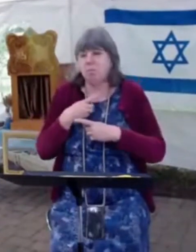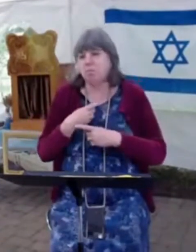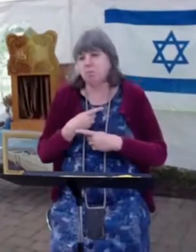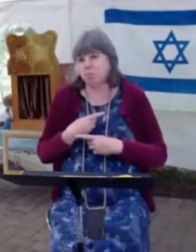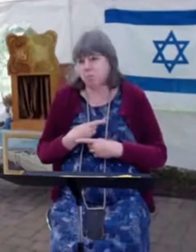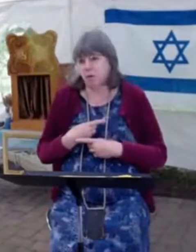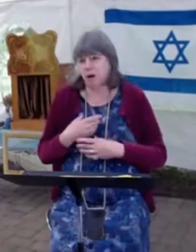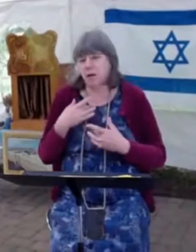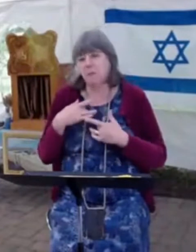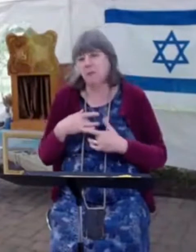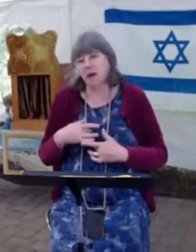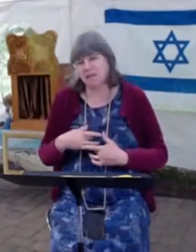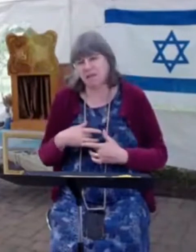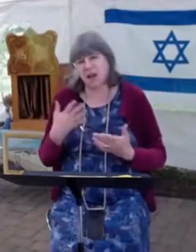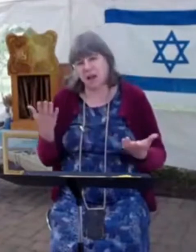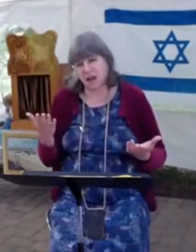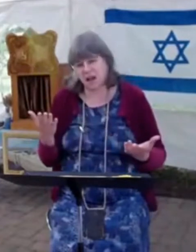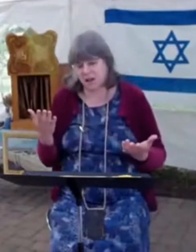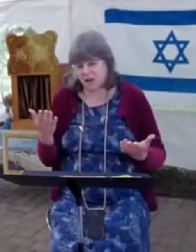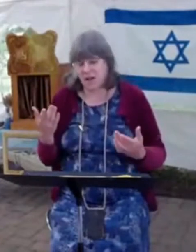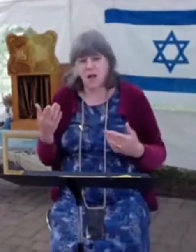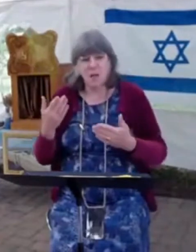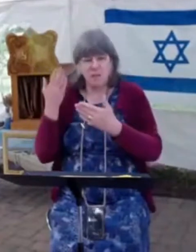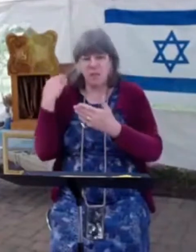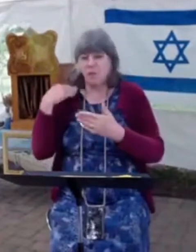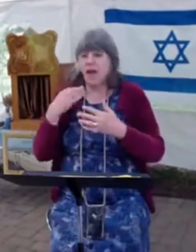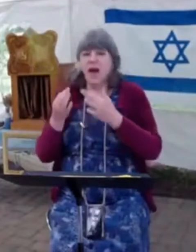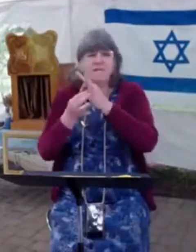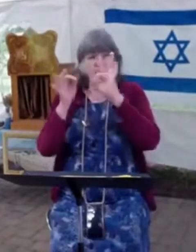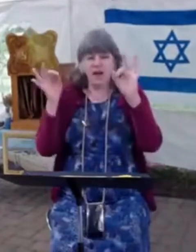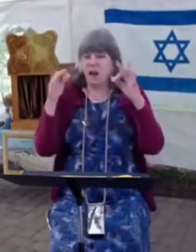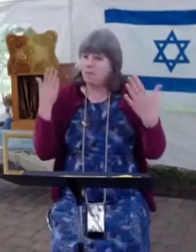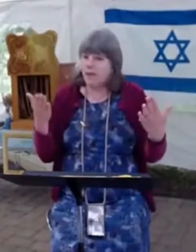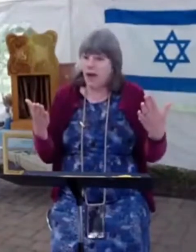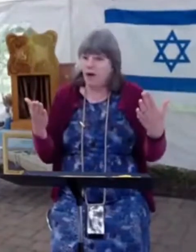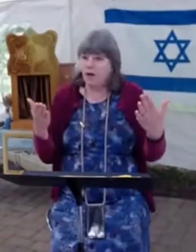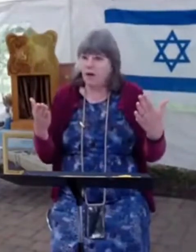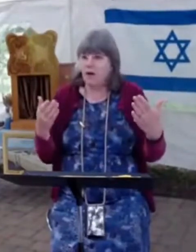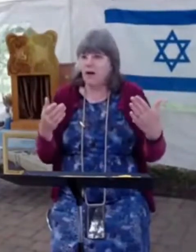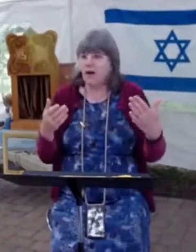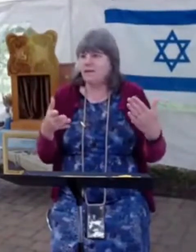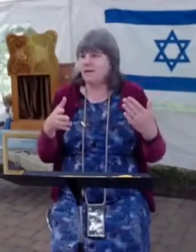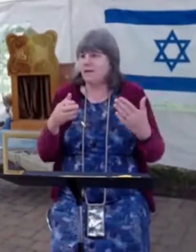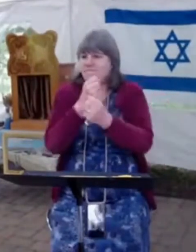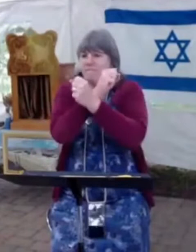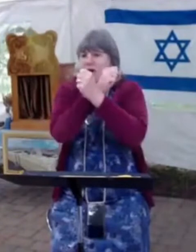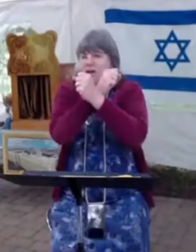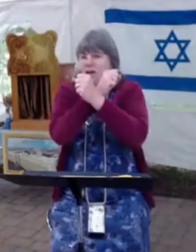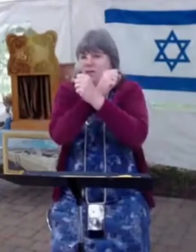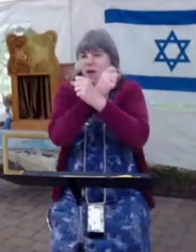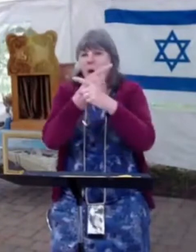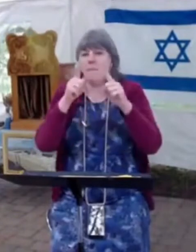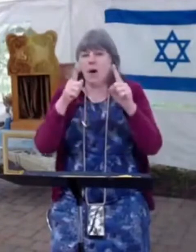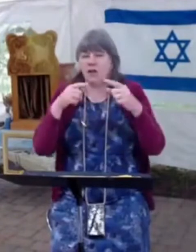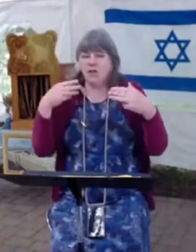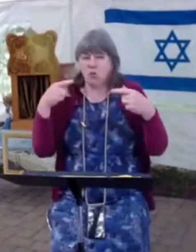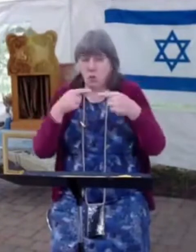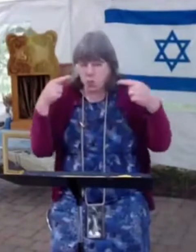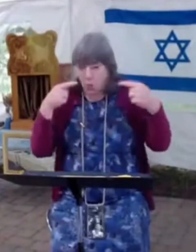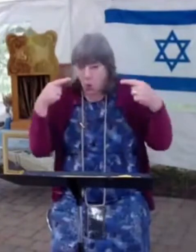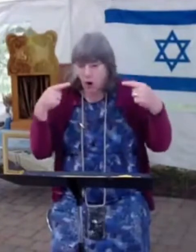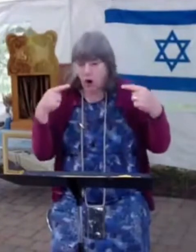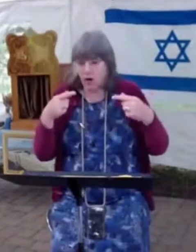depressing. The very freedom we talk about has become our bondage. But this war that we feel